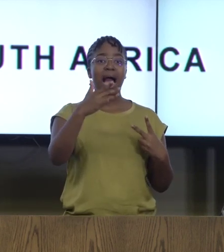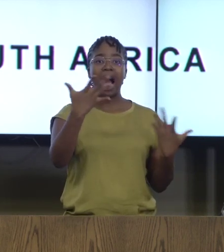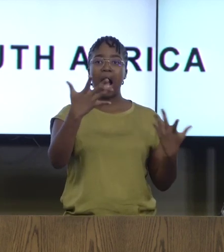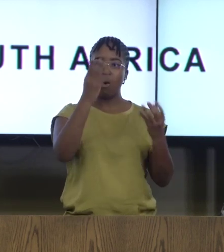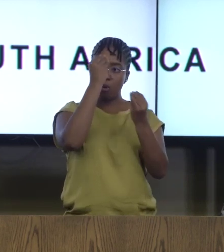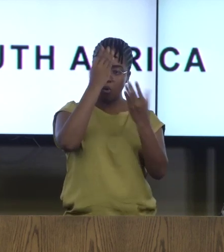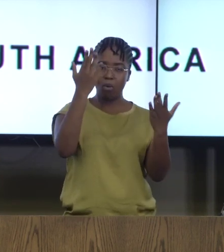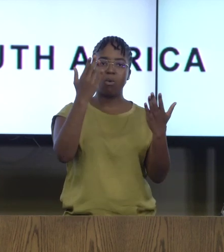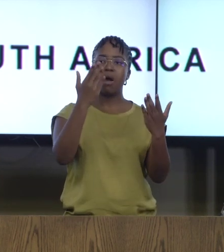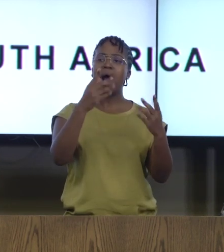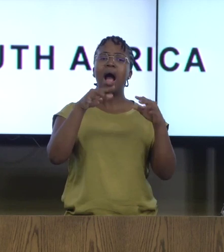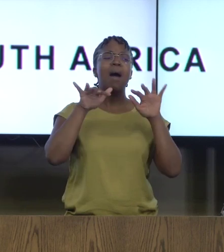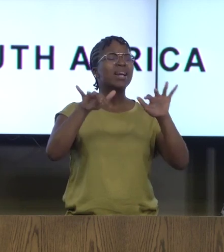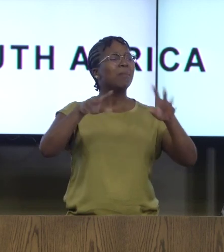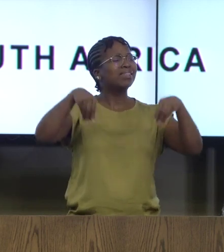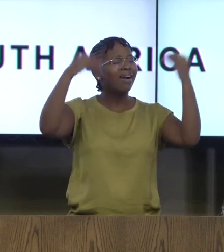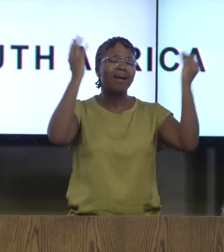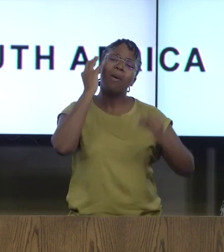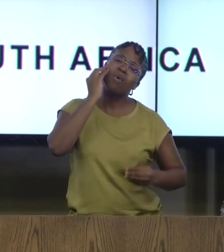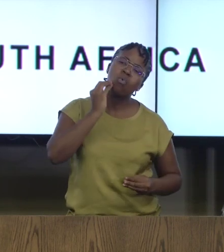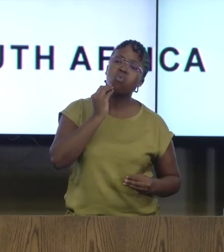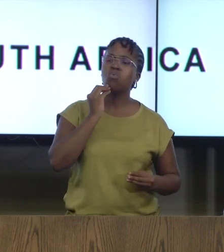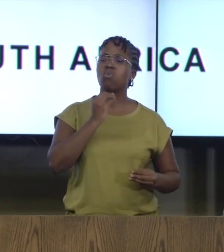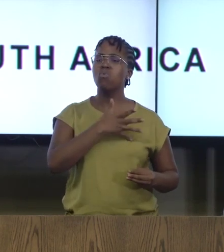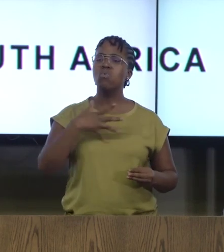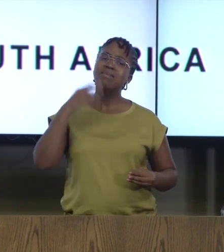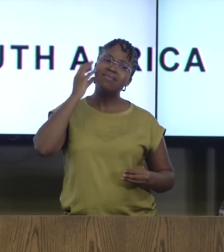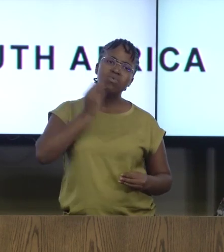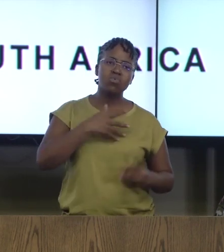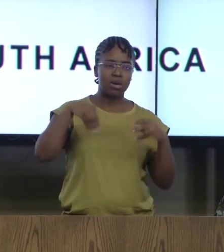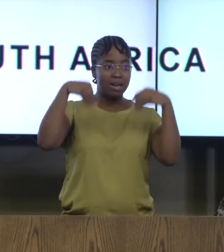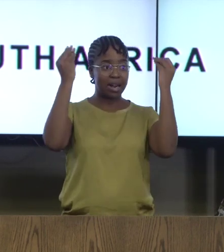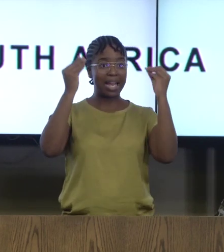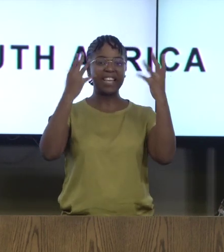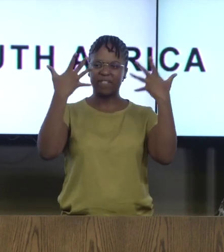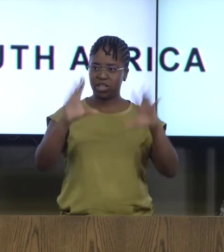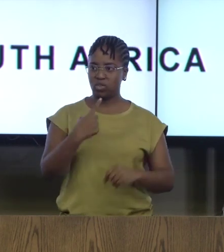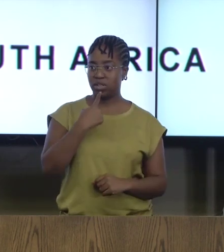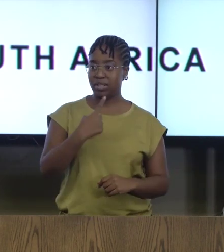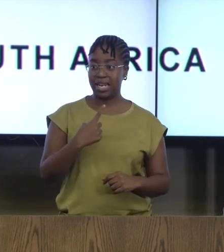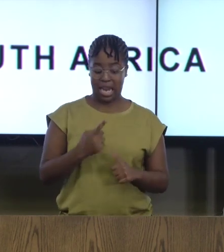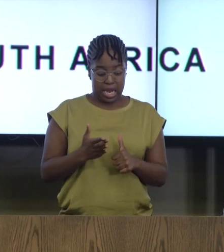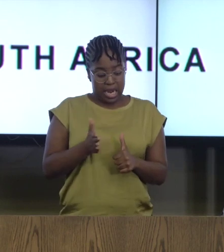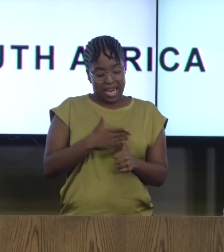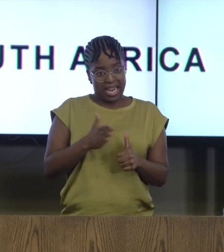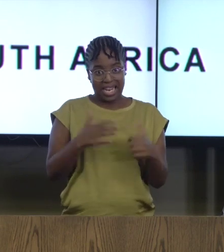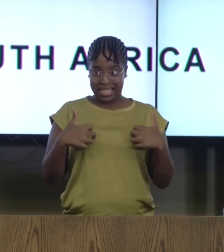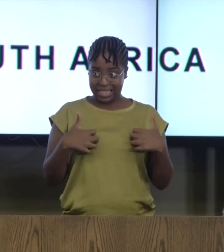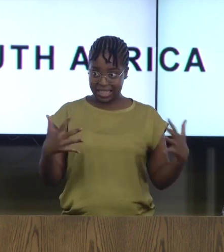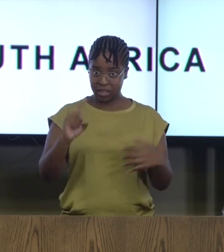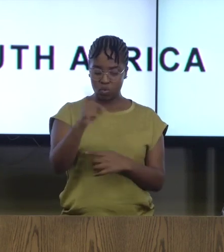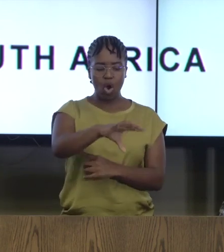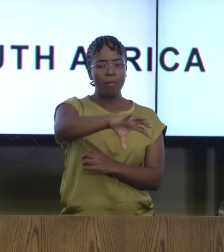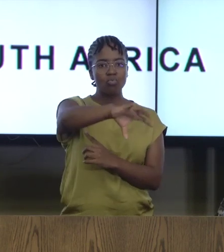did indicate when I was speaking that one of the things that we did from the very beginning was to make sure that